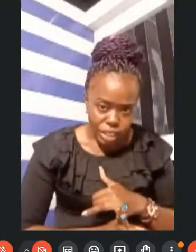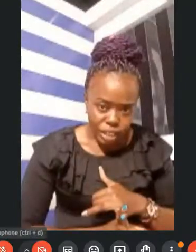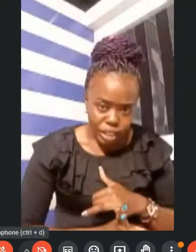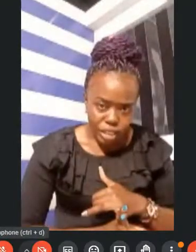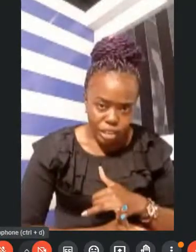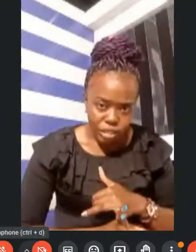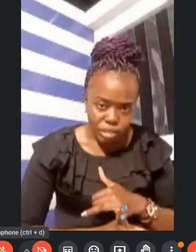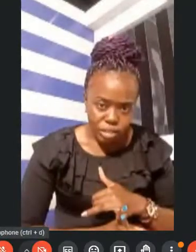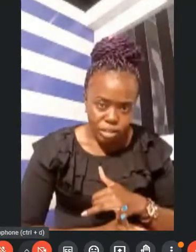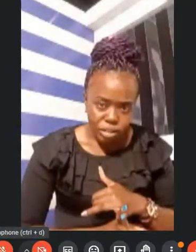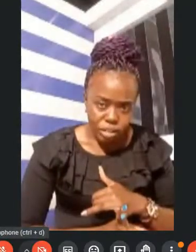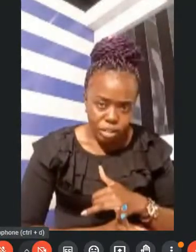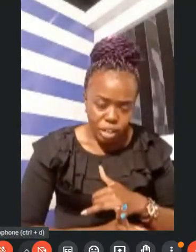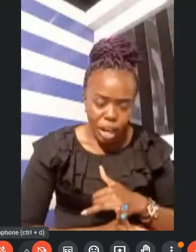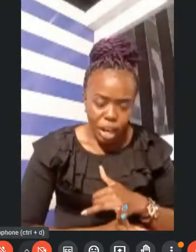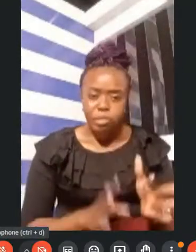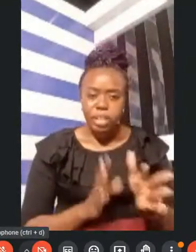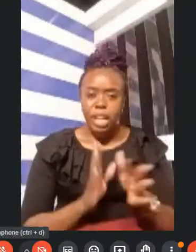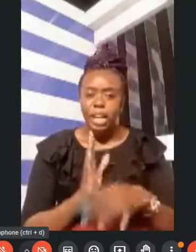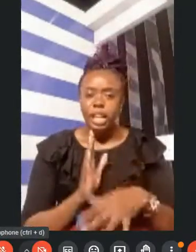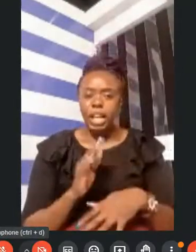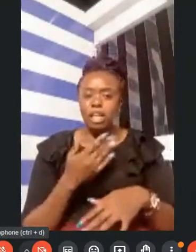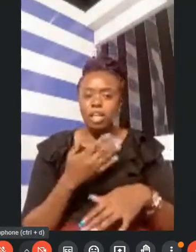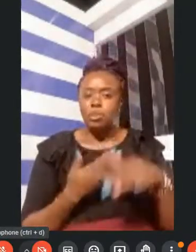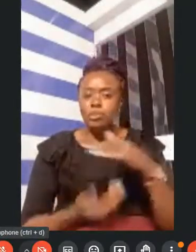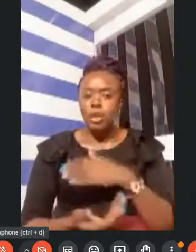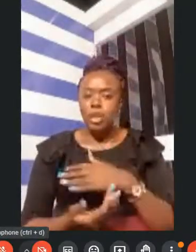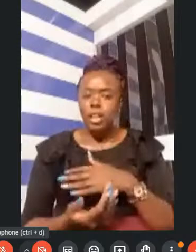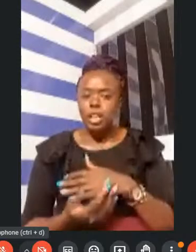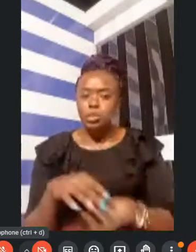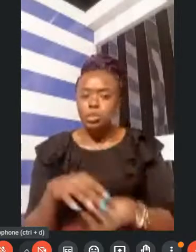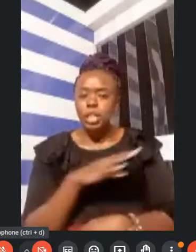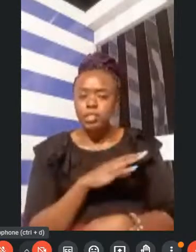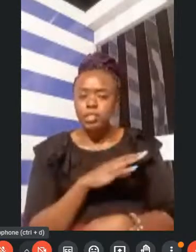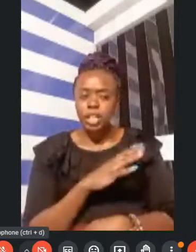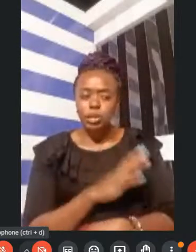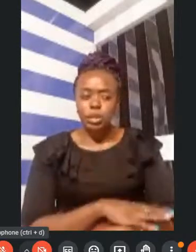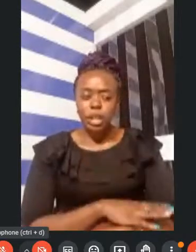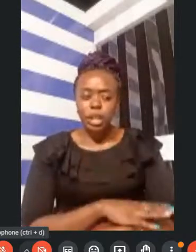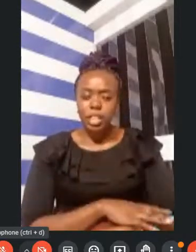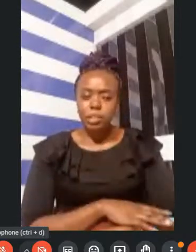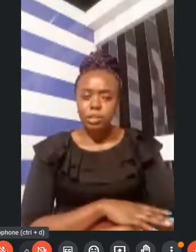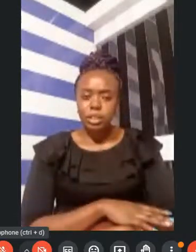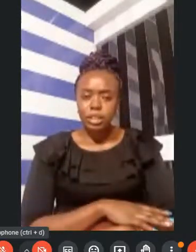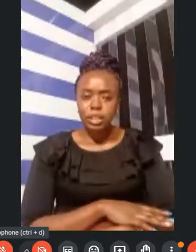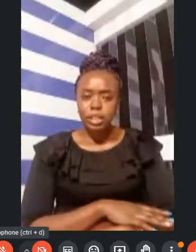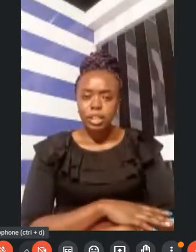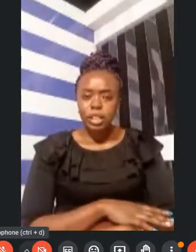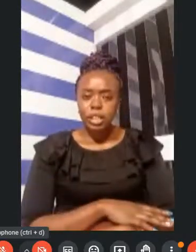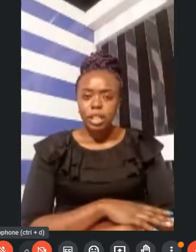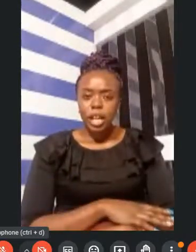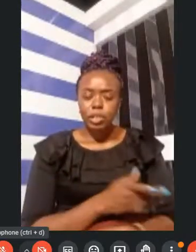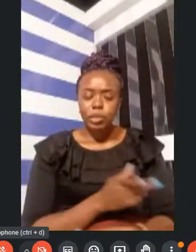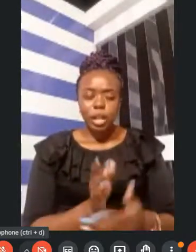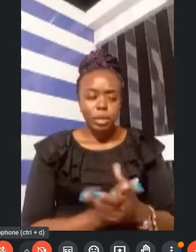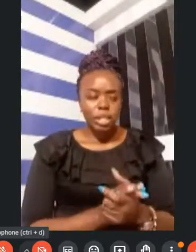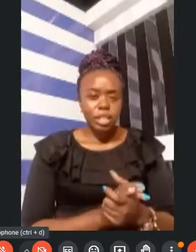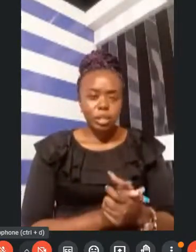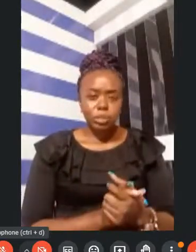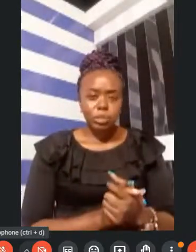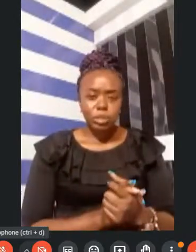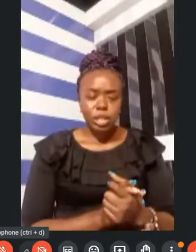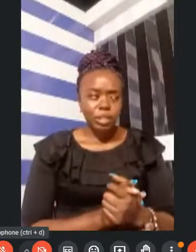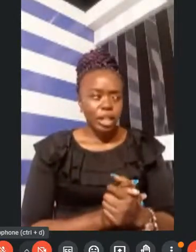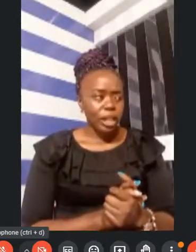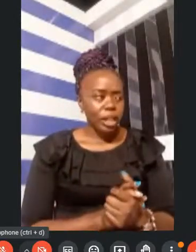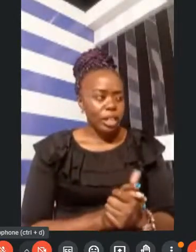tulifanya greetings. Have we done like good morning, good evening, good afternoon? I don't know why I'm